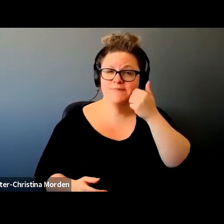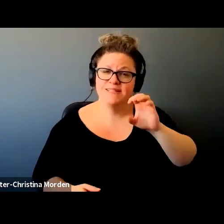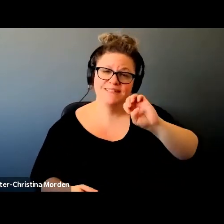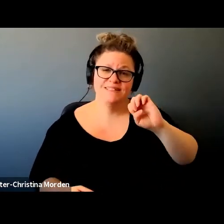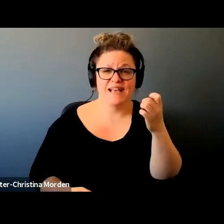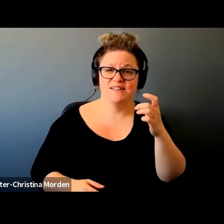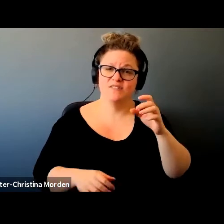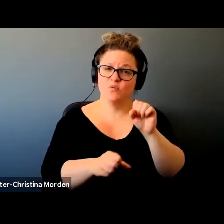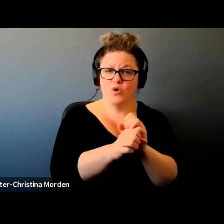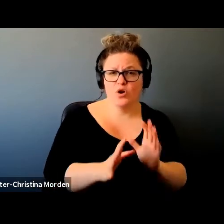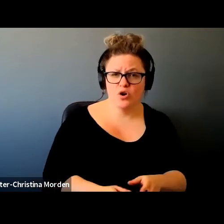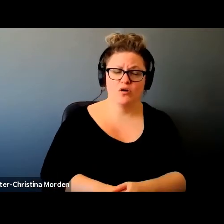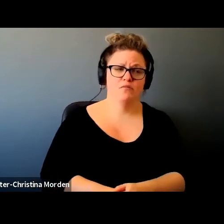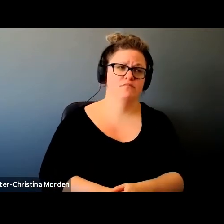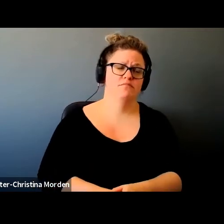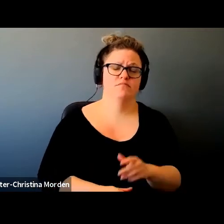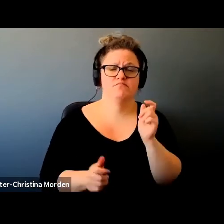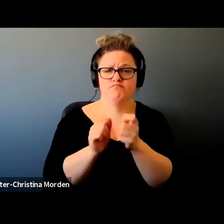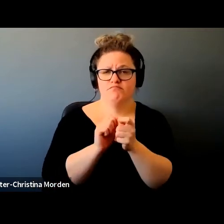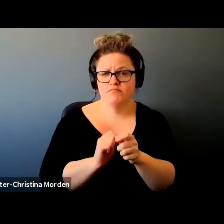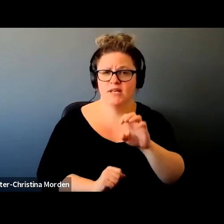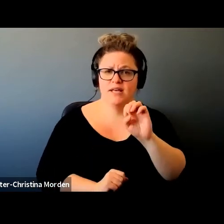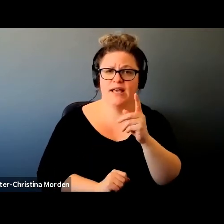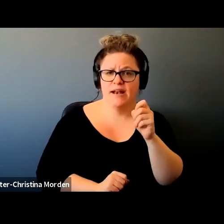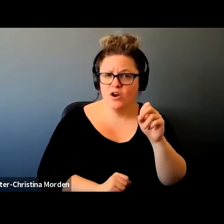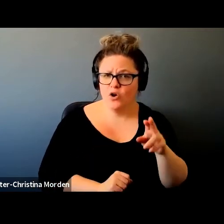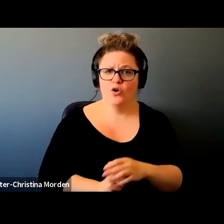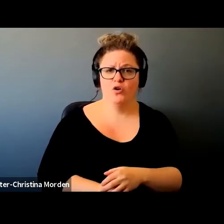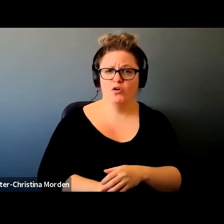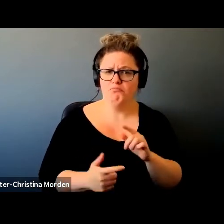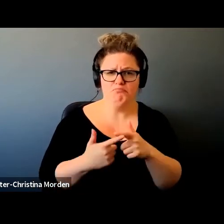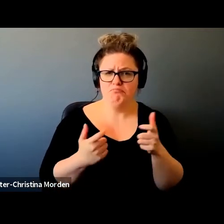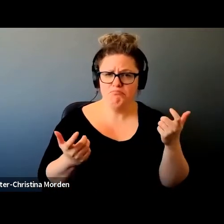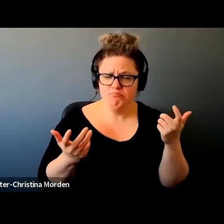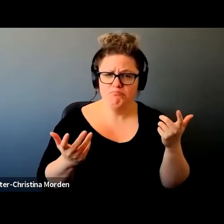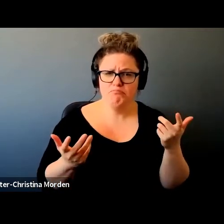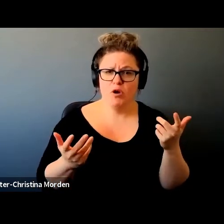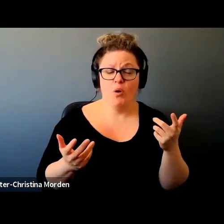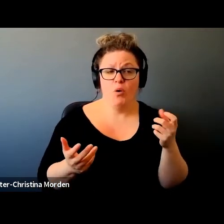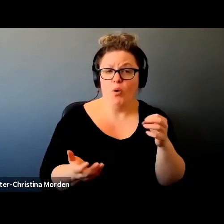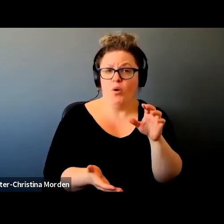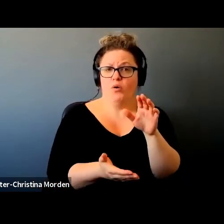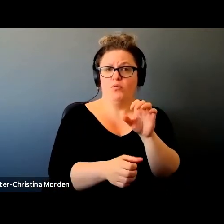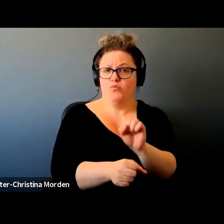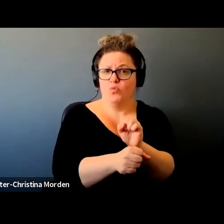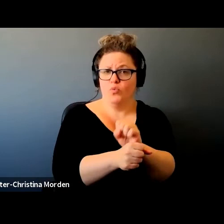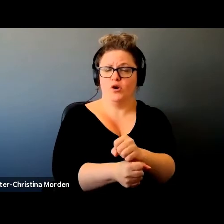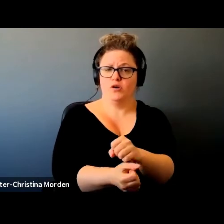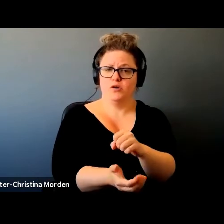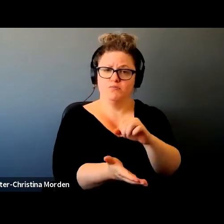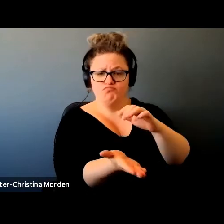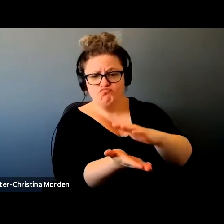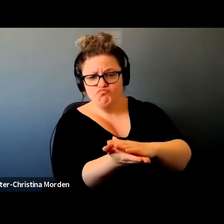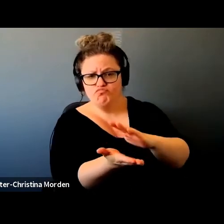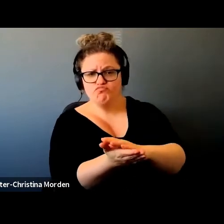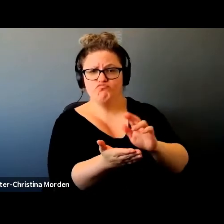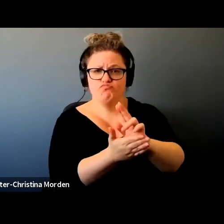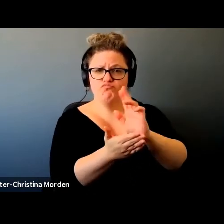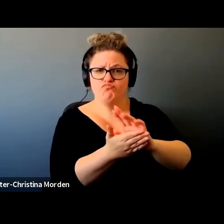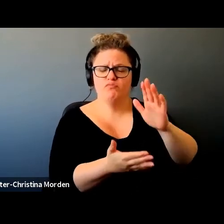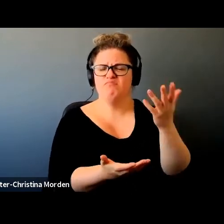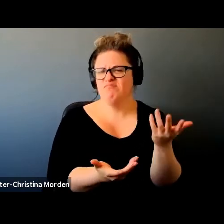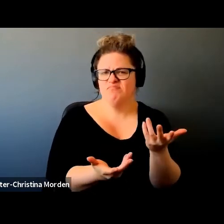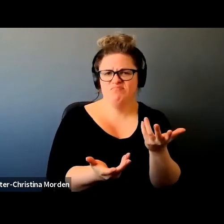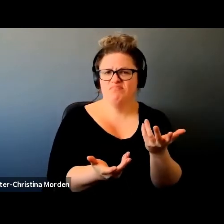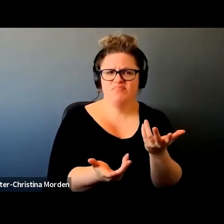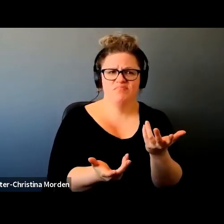editors, people who work in arts administration and who work in academics. Those are sort of the kind of different places